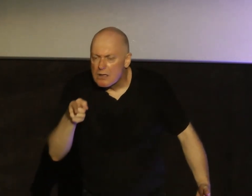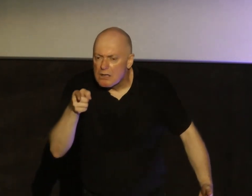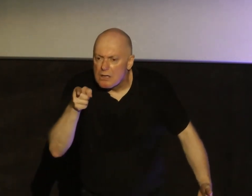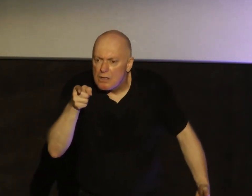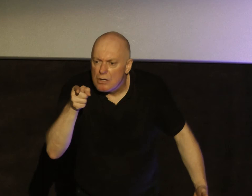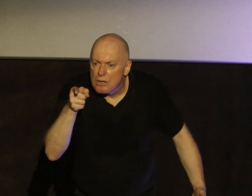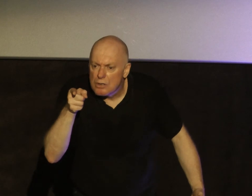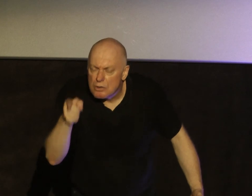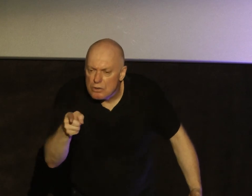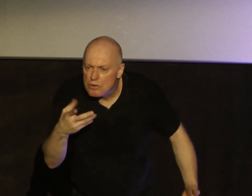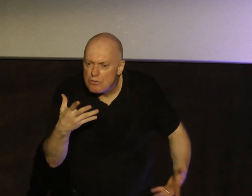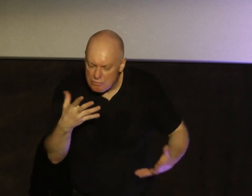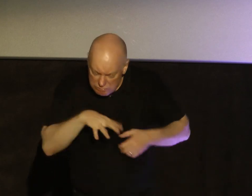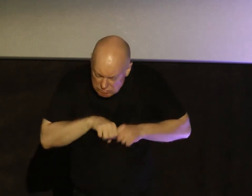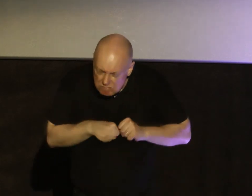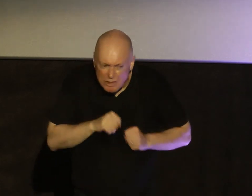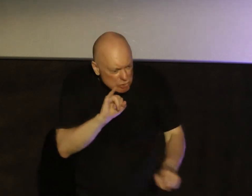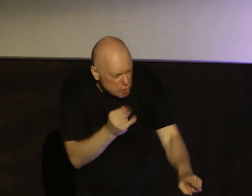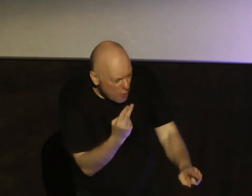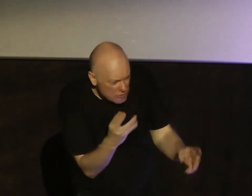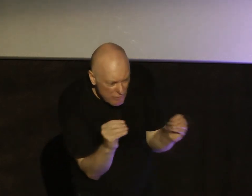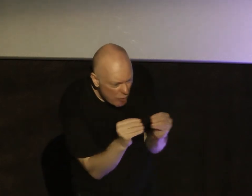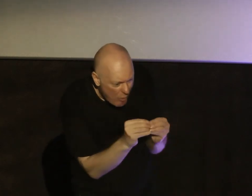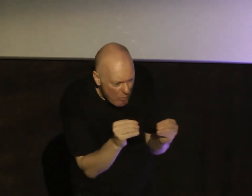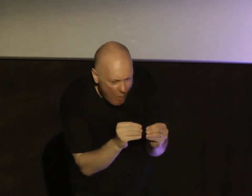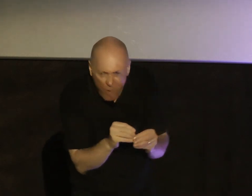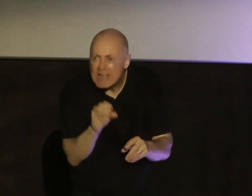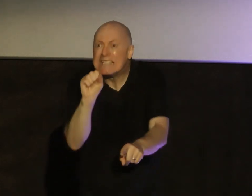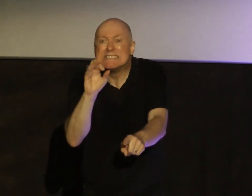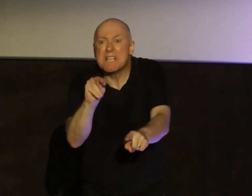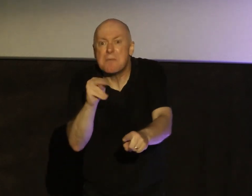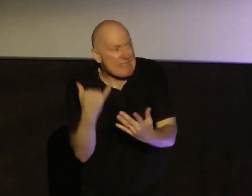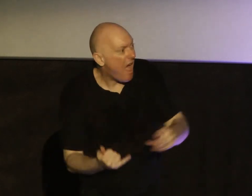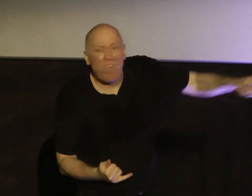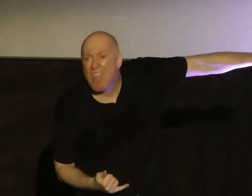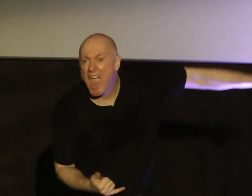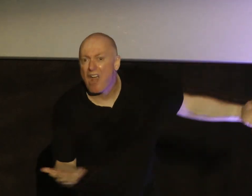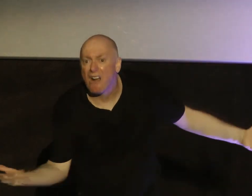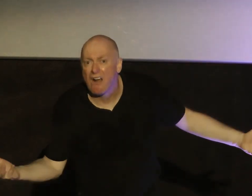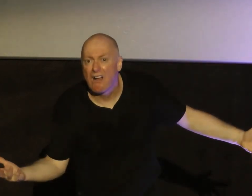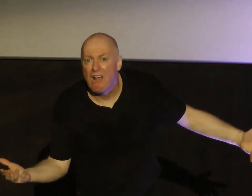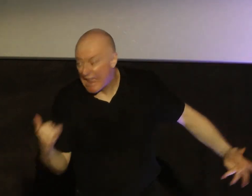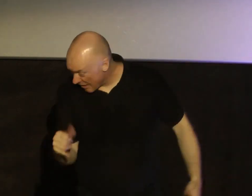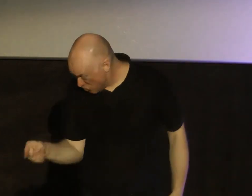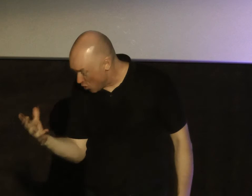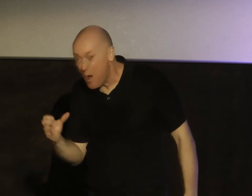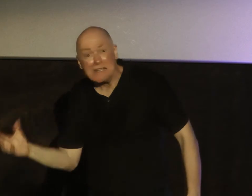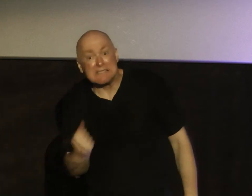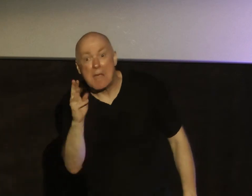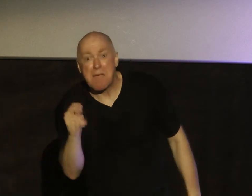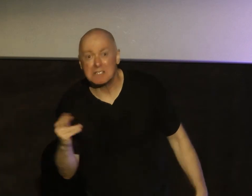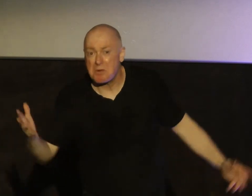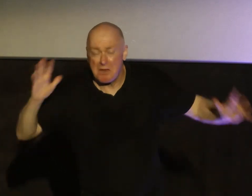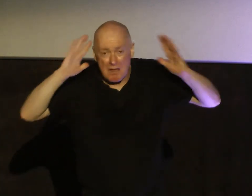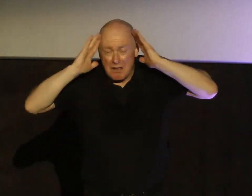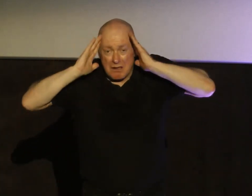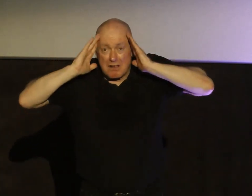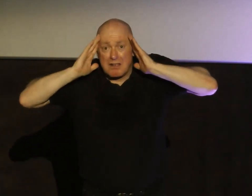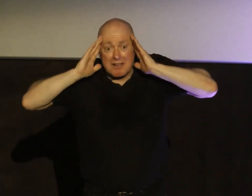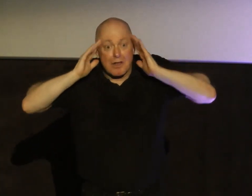my children. Joseph is no more, and Simeon is no more. And now you would take Benjamin. All this has come against me. Notice that Jacob